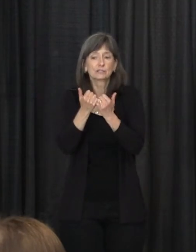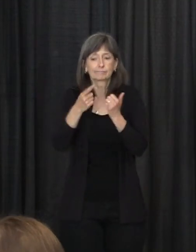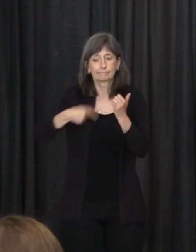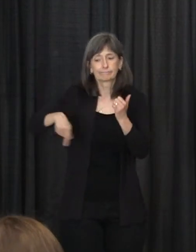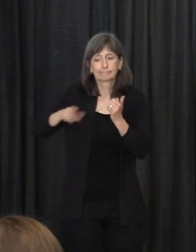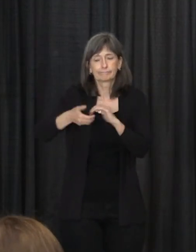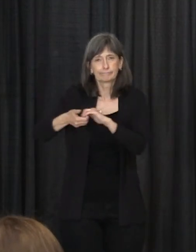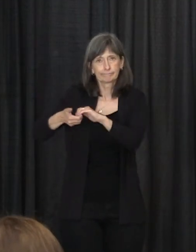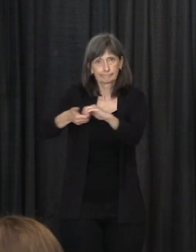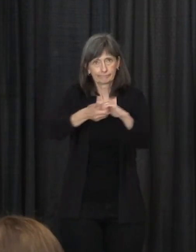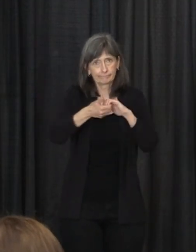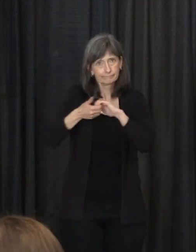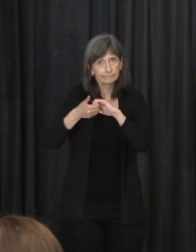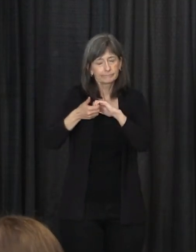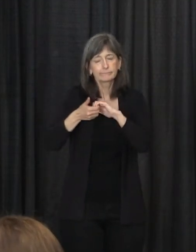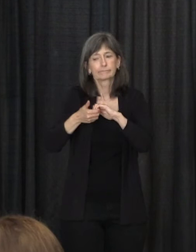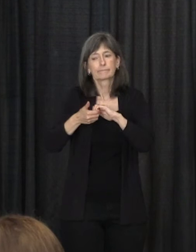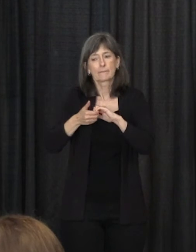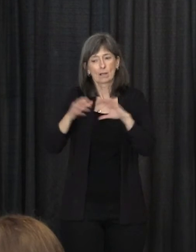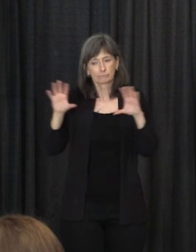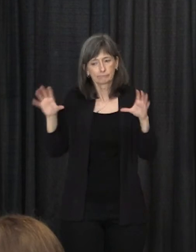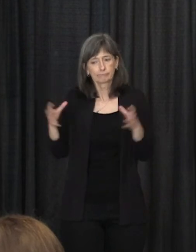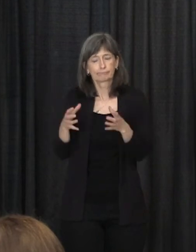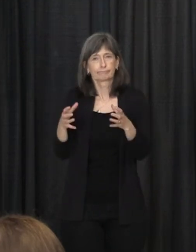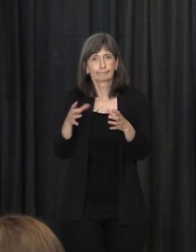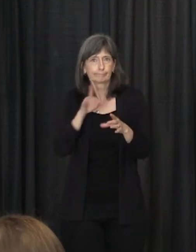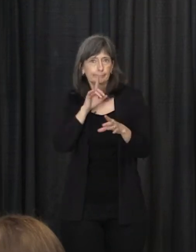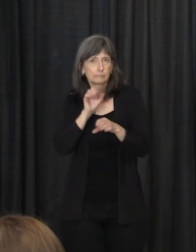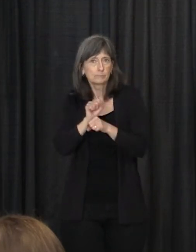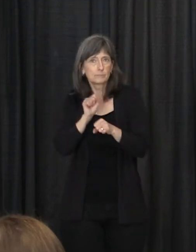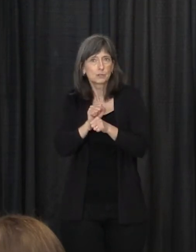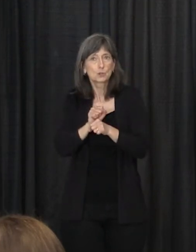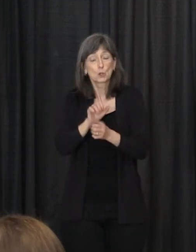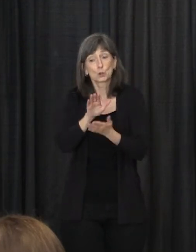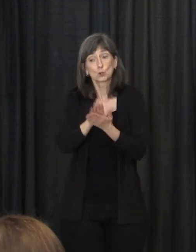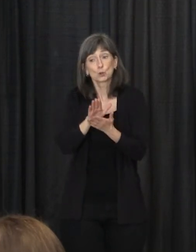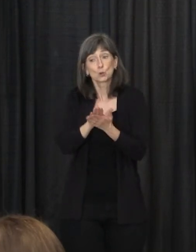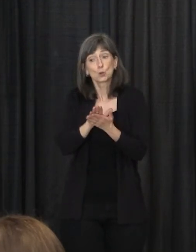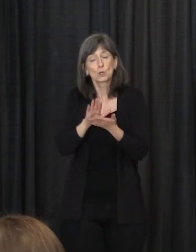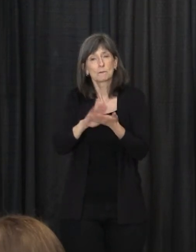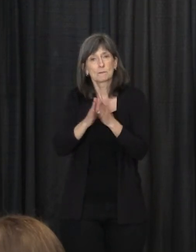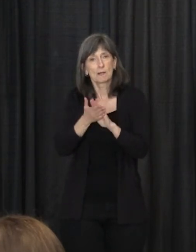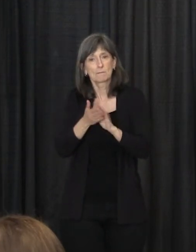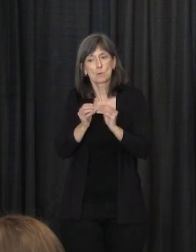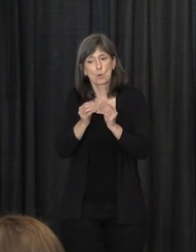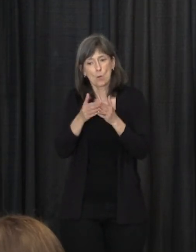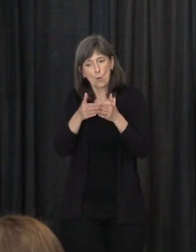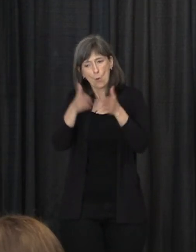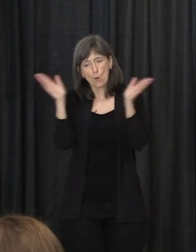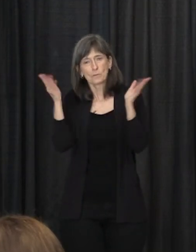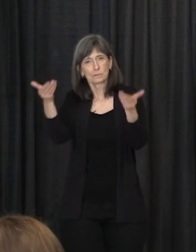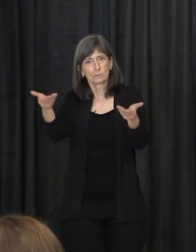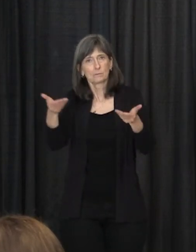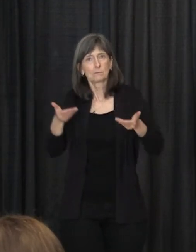making a sustained effort to ensure schools are a welcoming place for